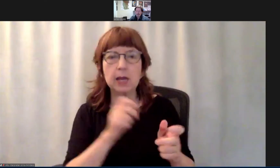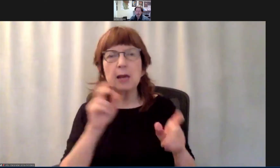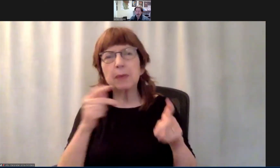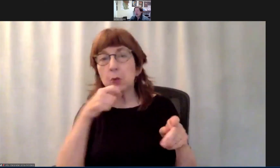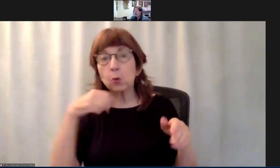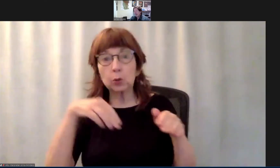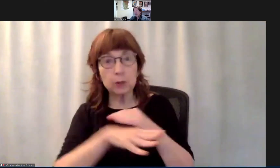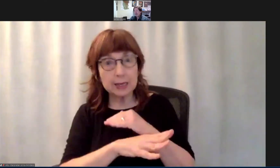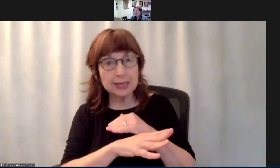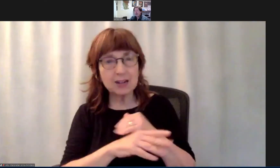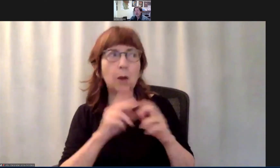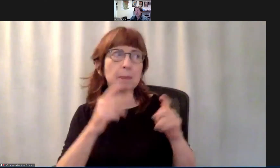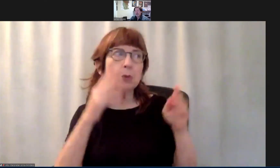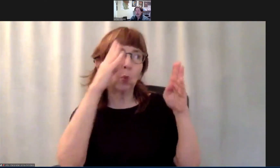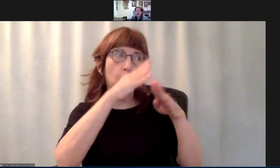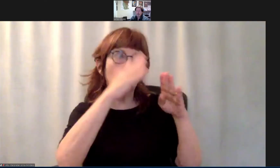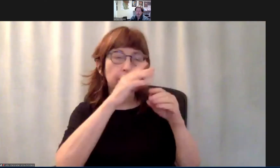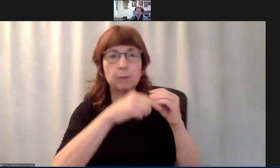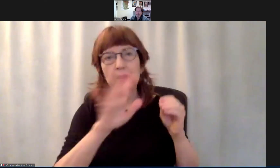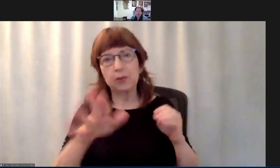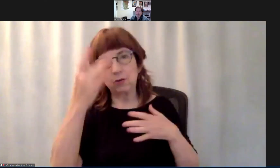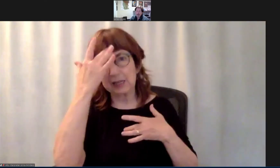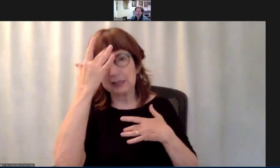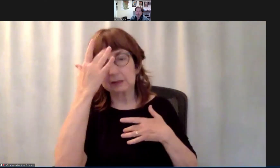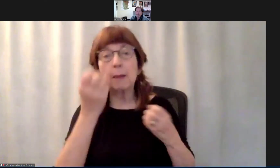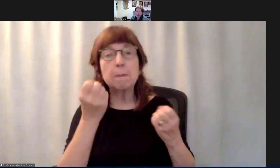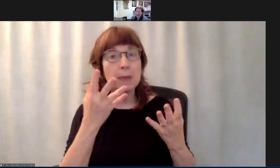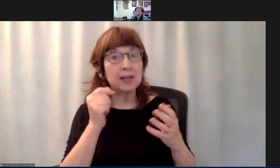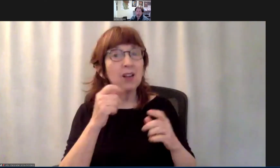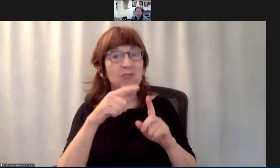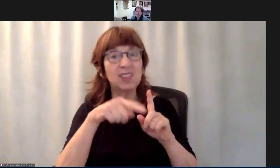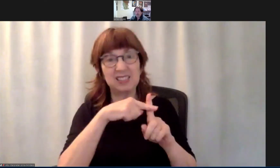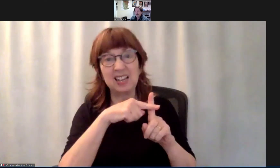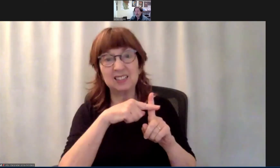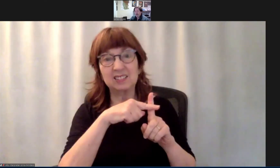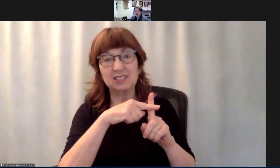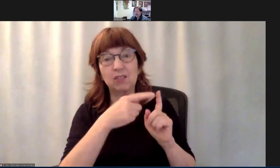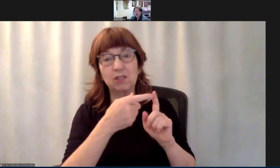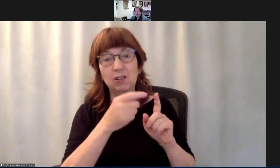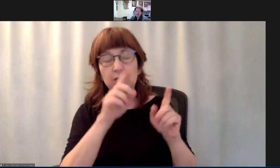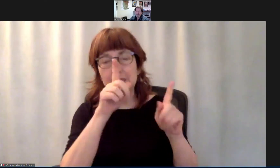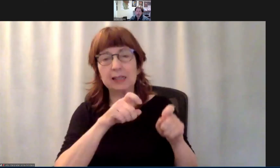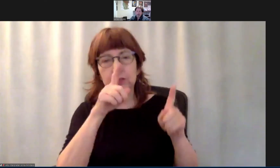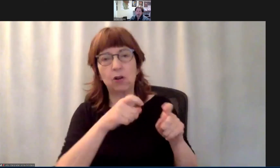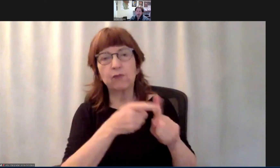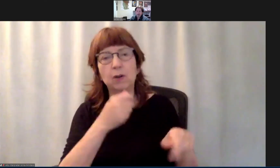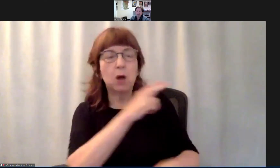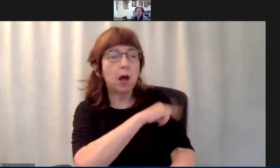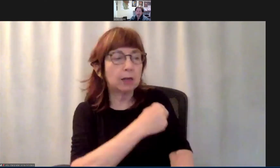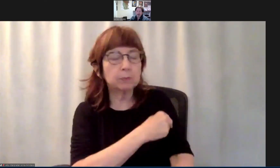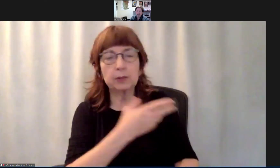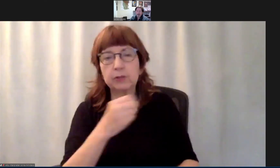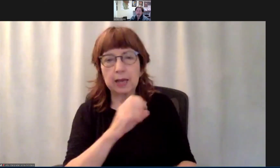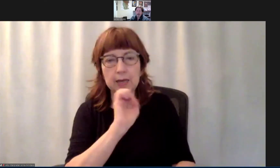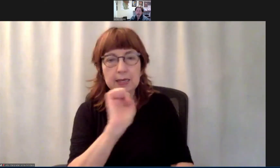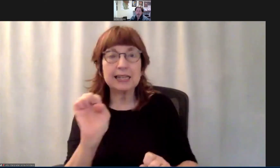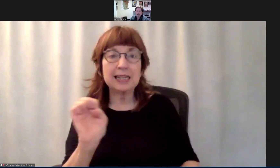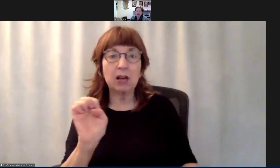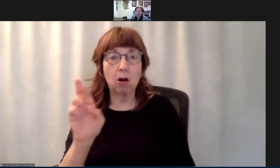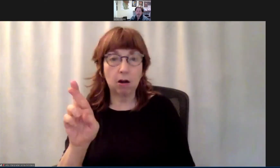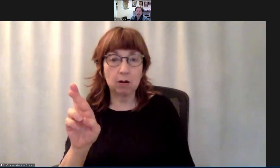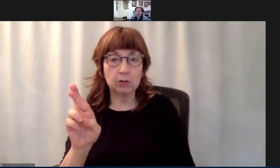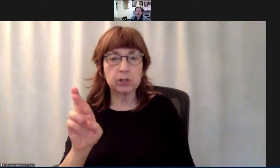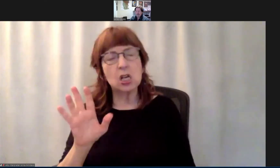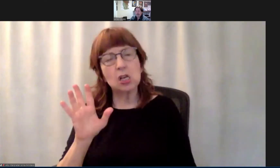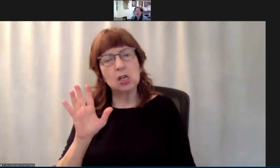the people who are worried about their illness, and many of the tests are coming out of hospitals and emergency rooms and so on.